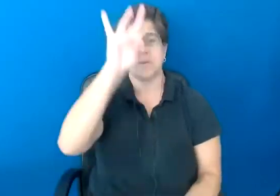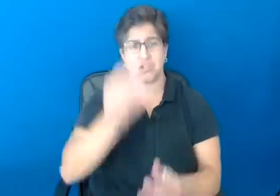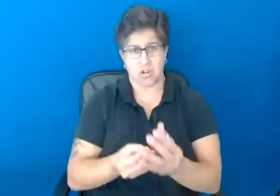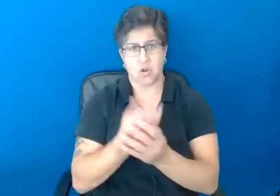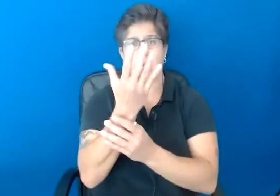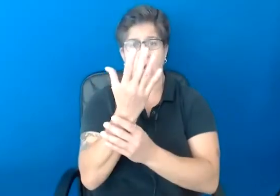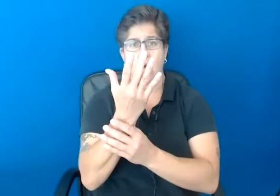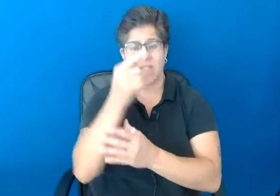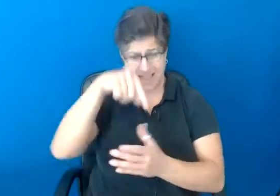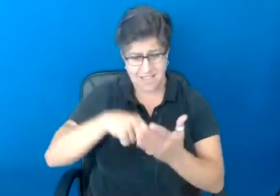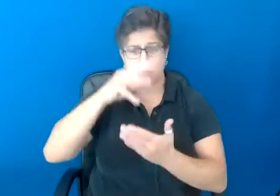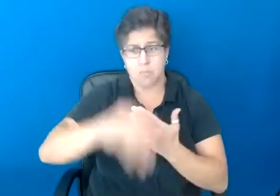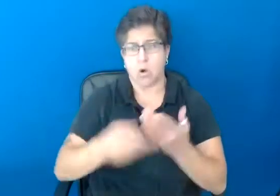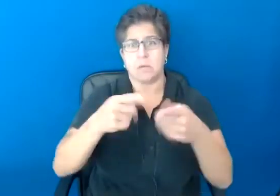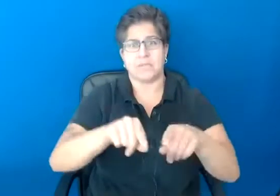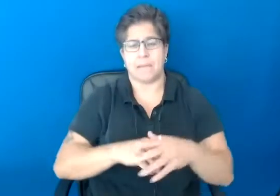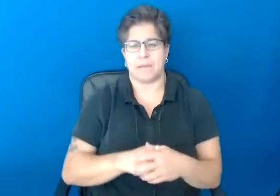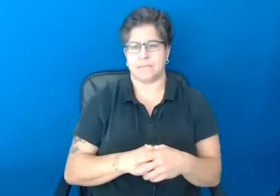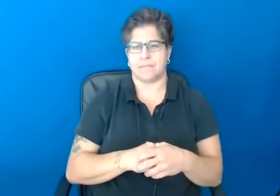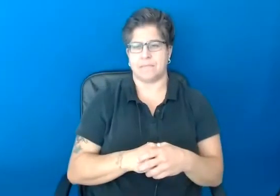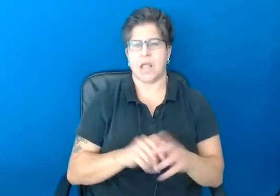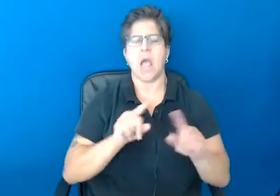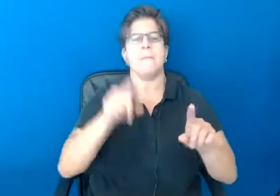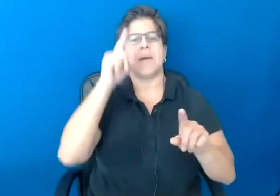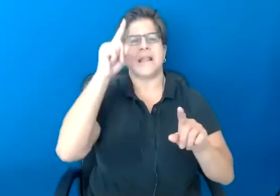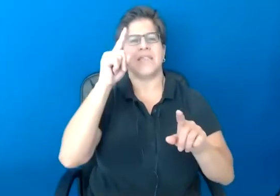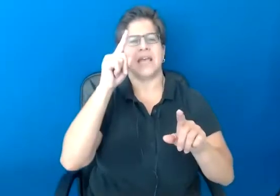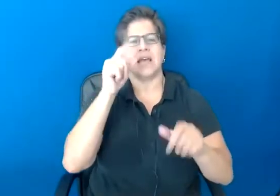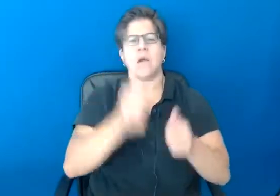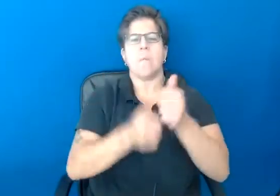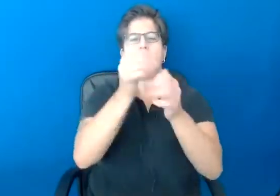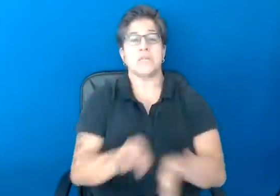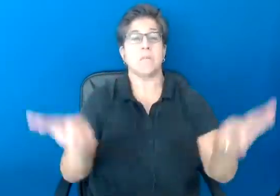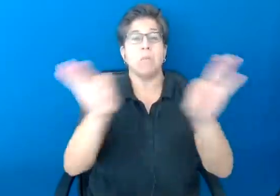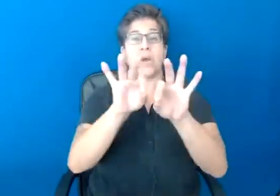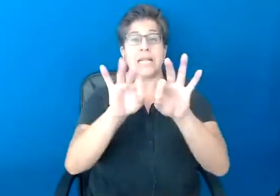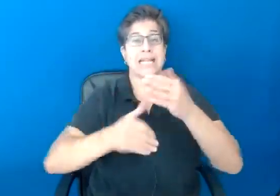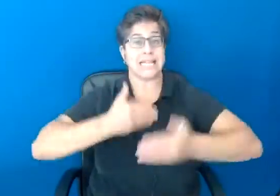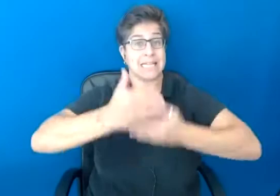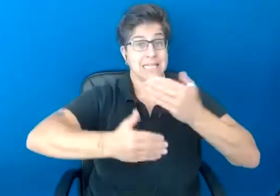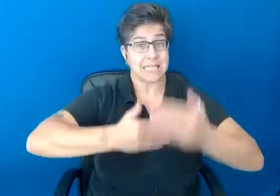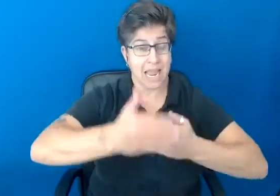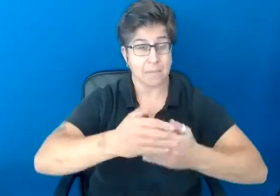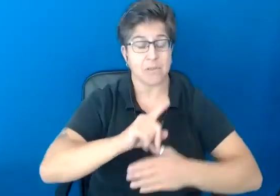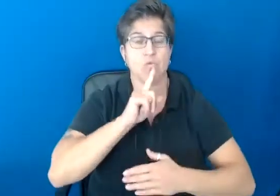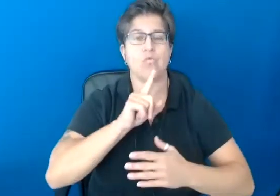really allow me, I don't want to say force, I'll say invite. They invite me to pay attention